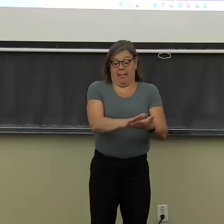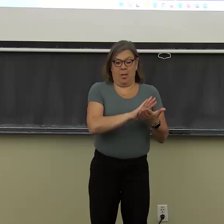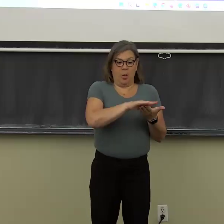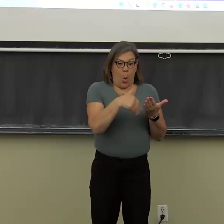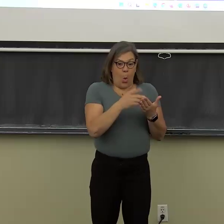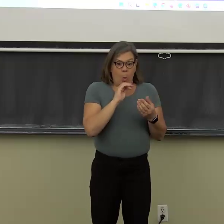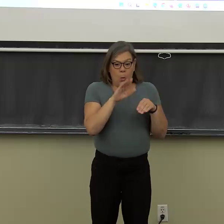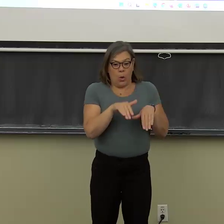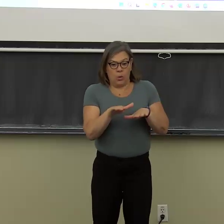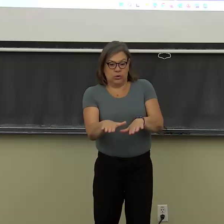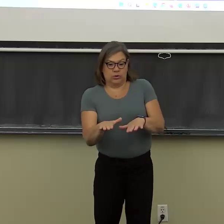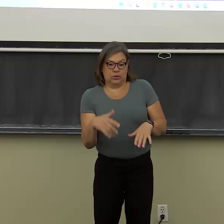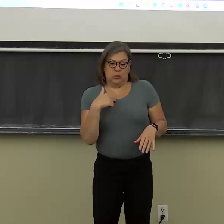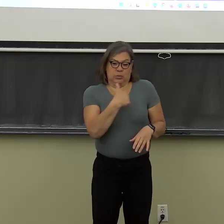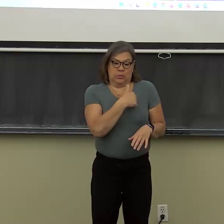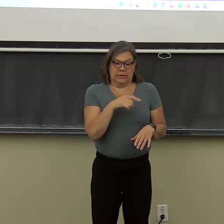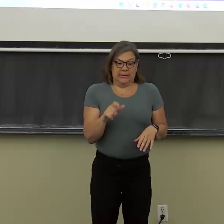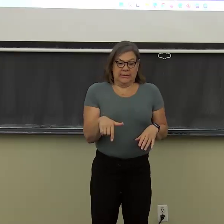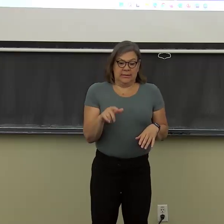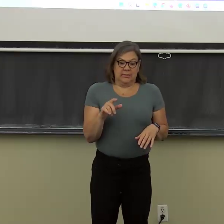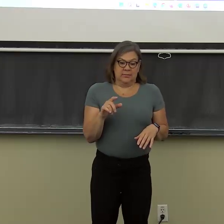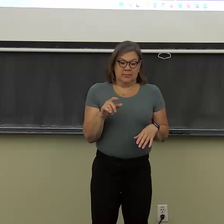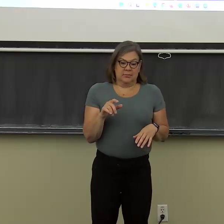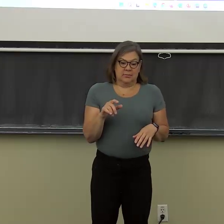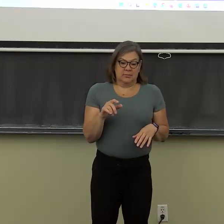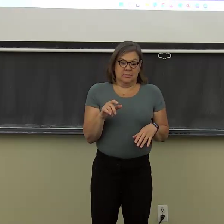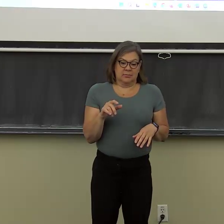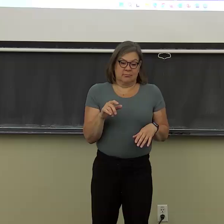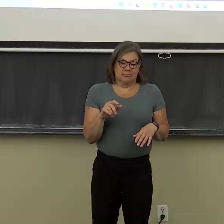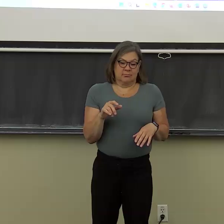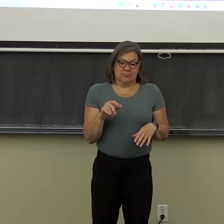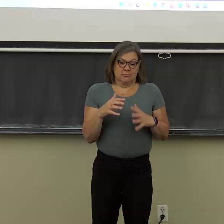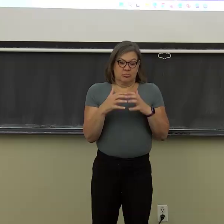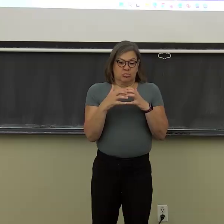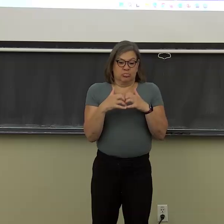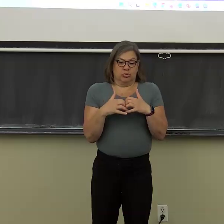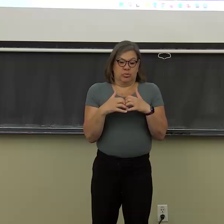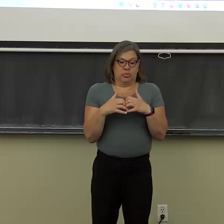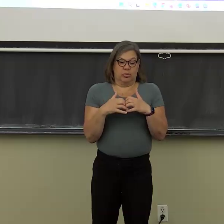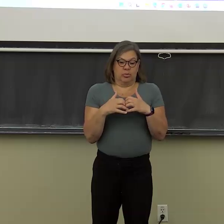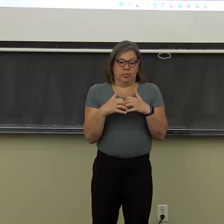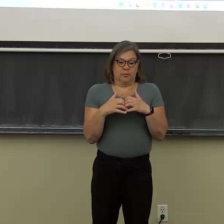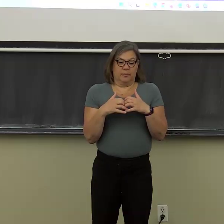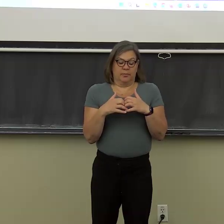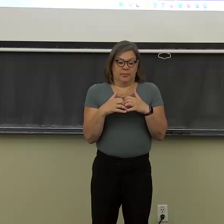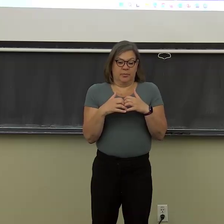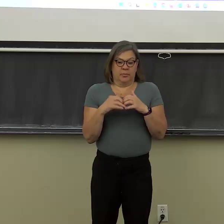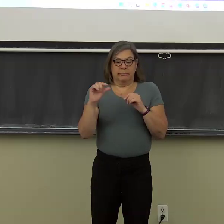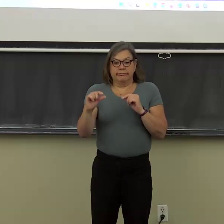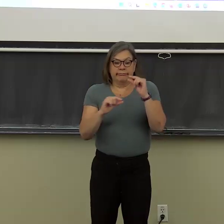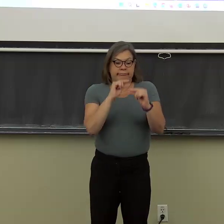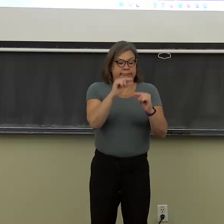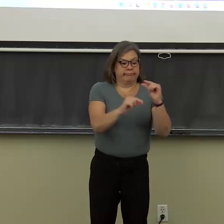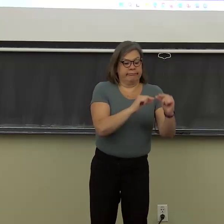ocean. We need to break it down into pieces that create chunks of it that